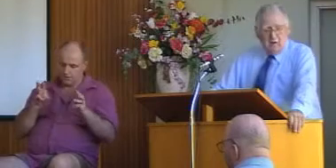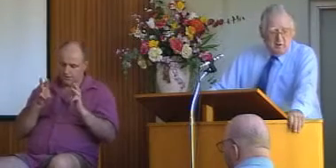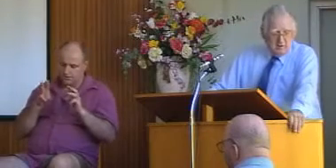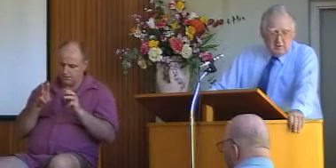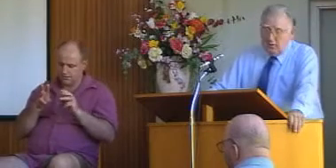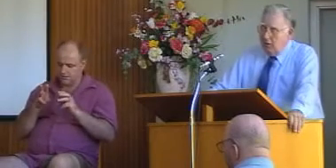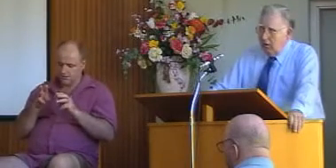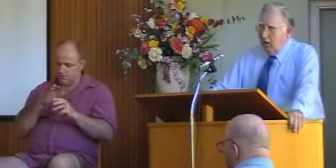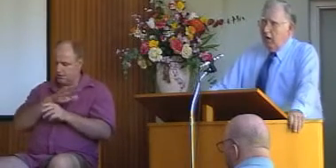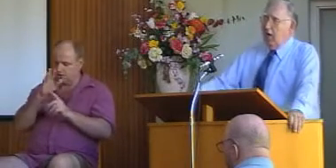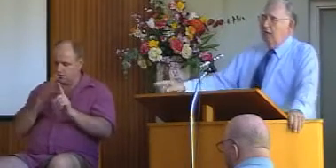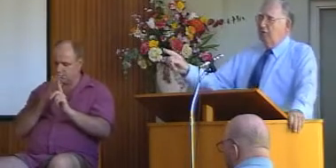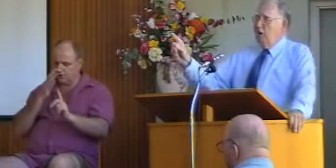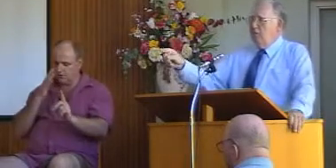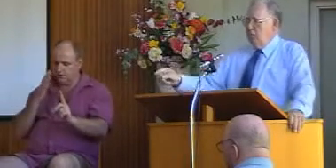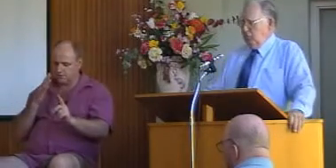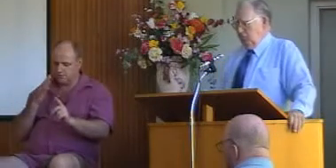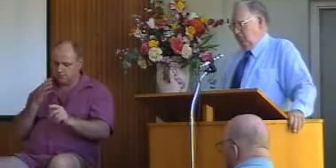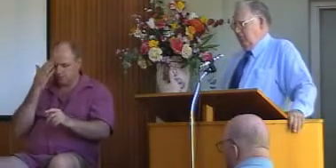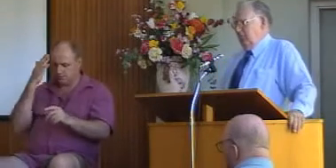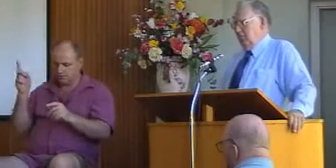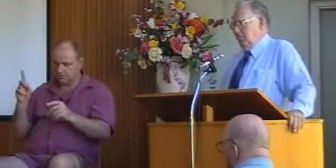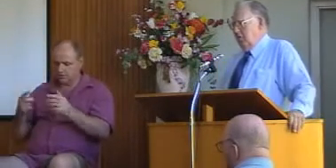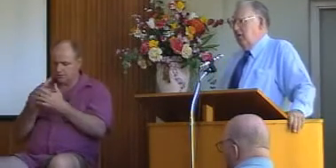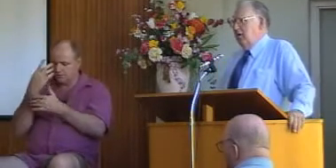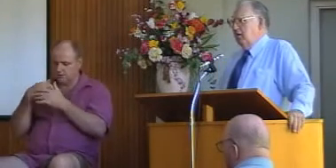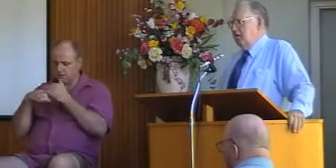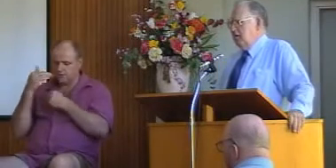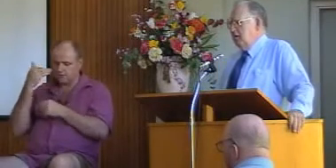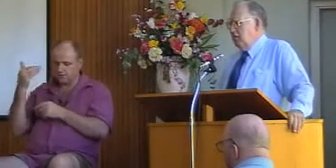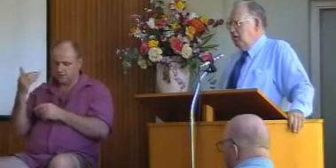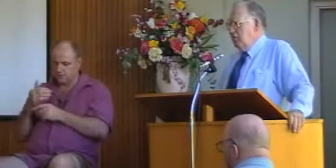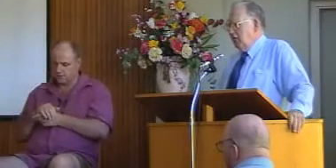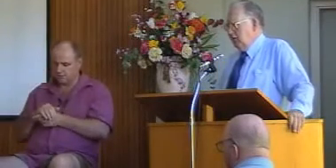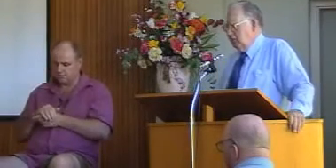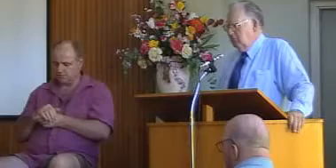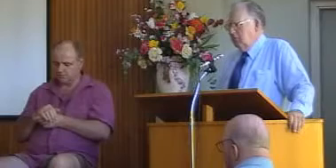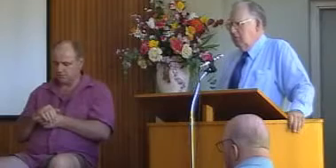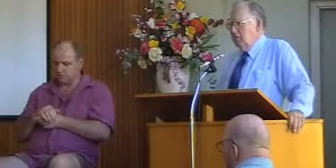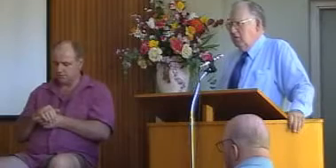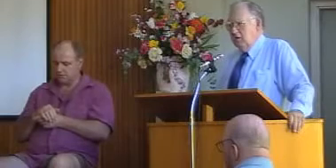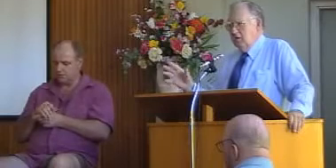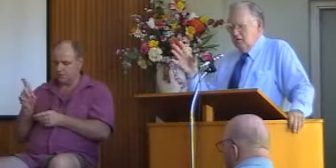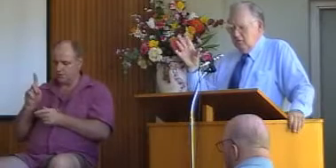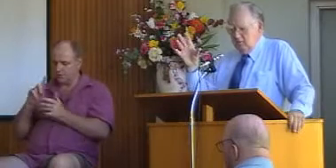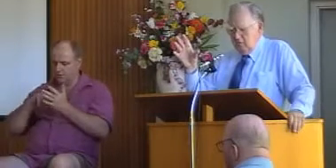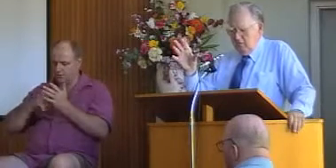been after one person, his Ethiopian eunuch.